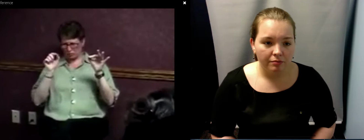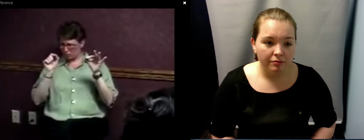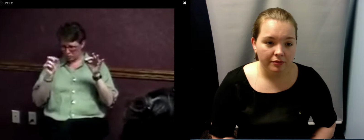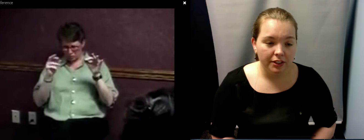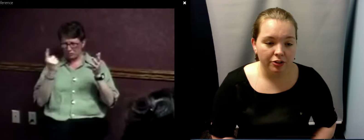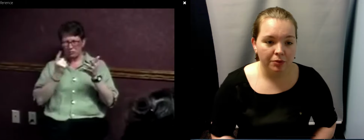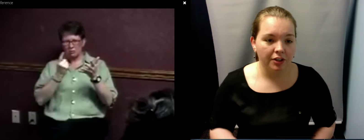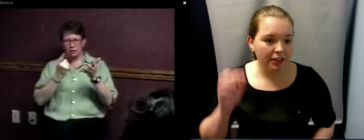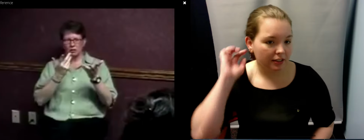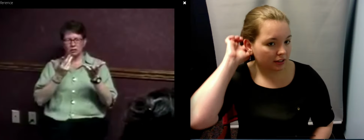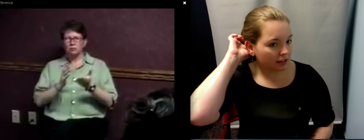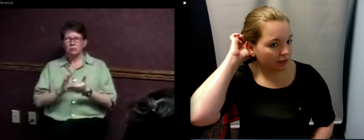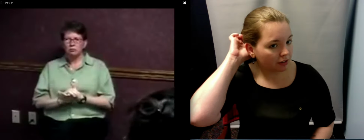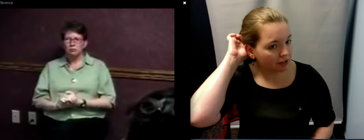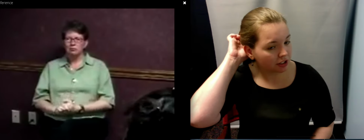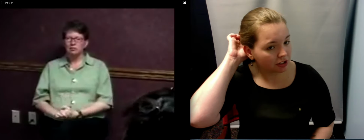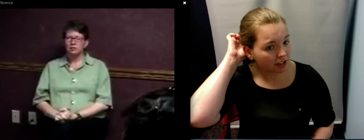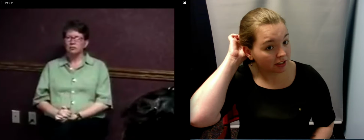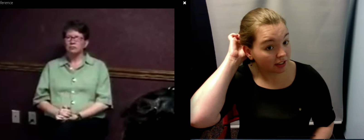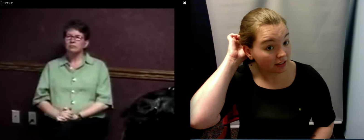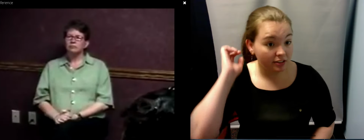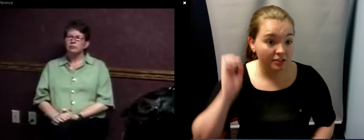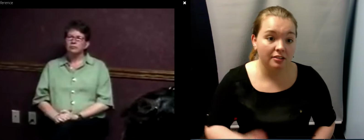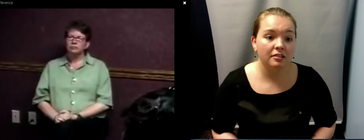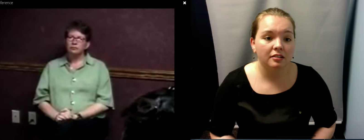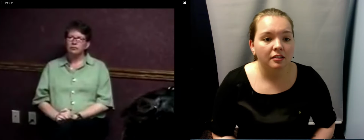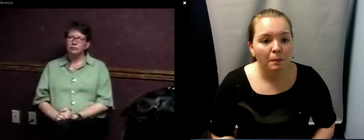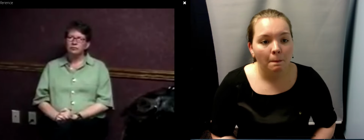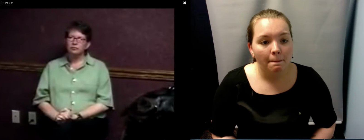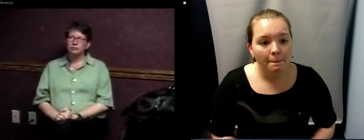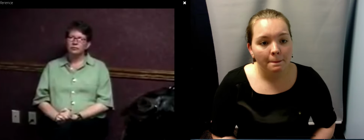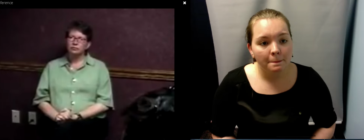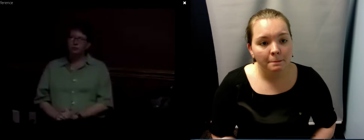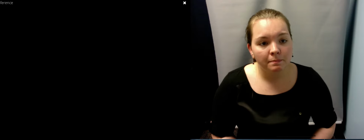or the interpreter and the deaf hard of hearing teacher can discuss this.